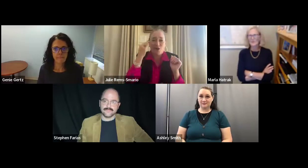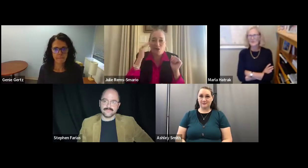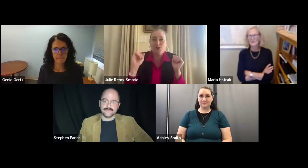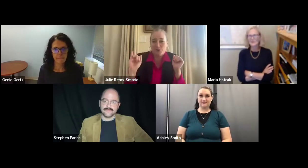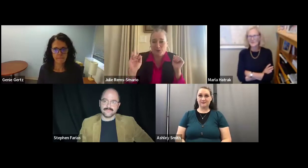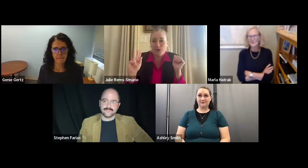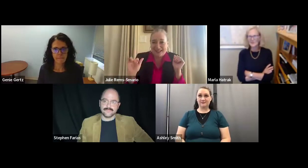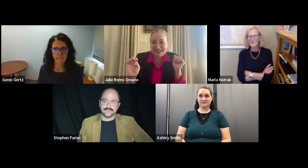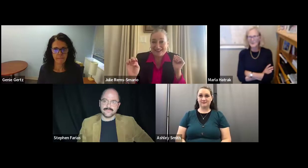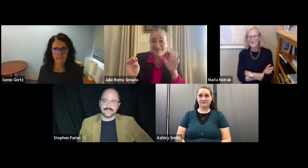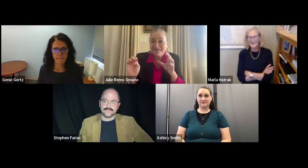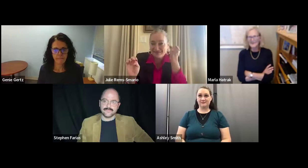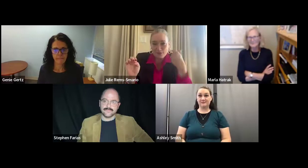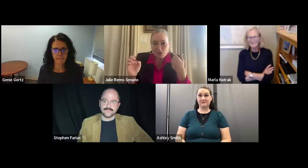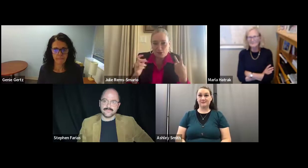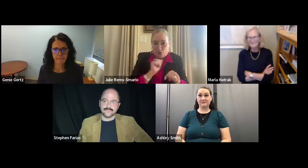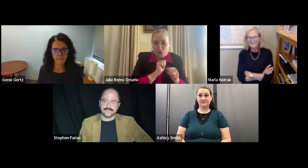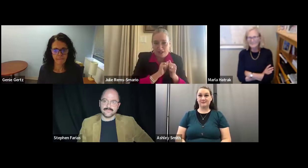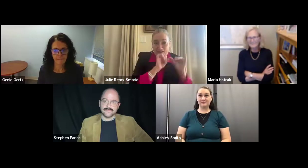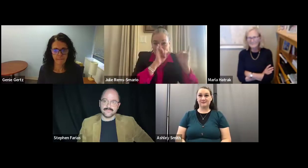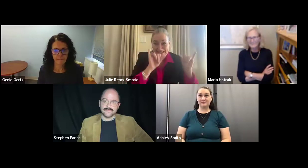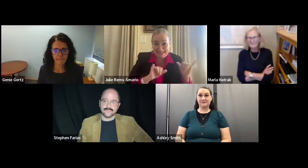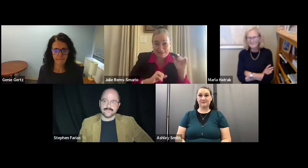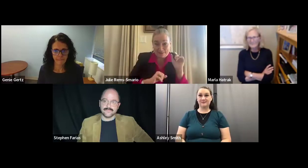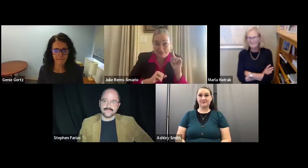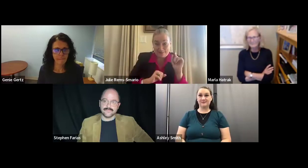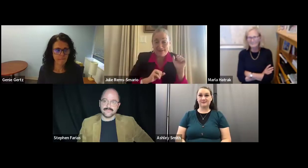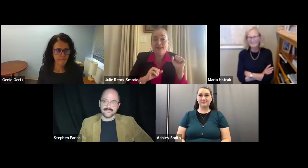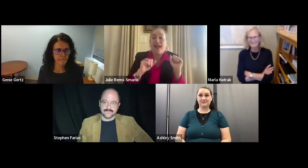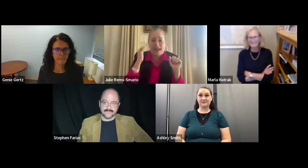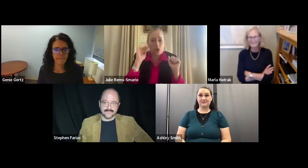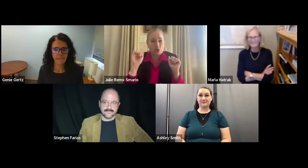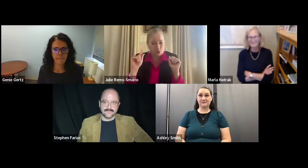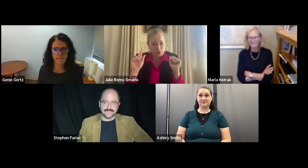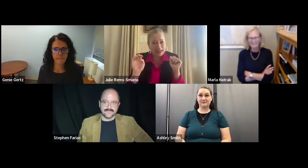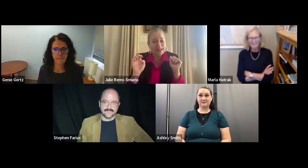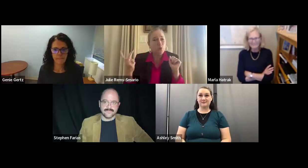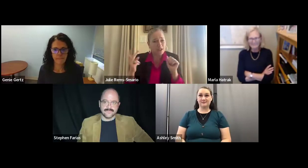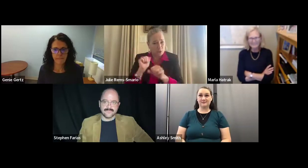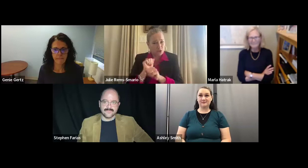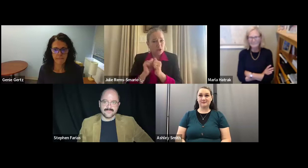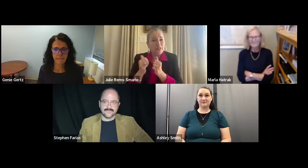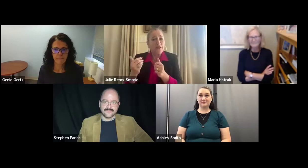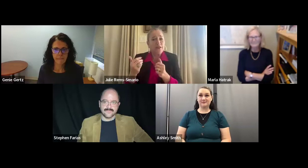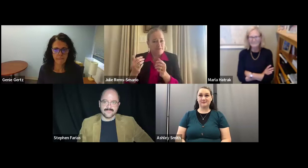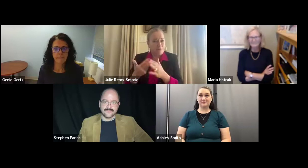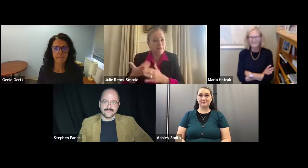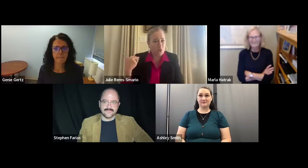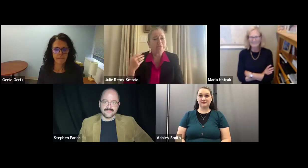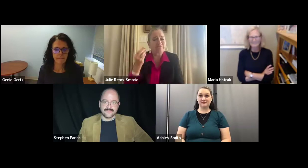this doctor's response was? Said, oh, I know who Julie is. Because again, I knew the system. We had worked together.